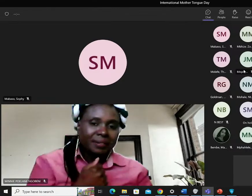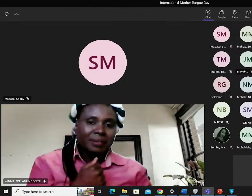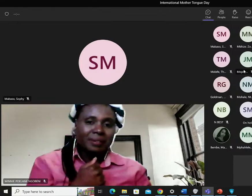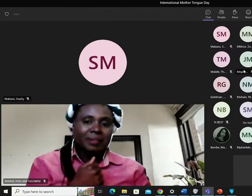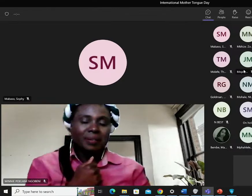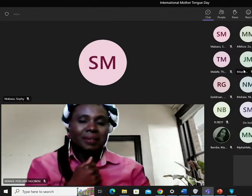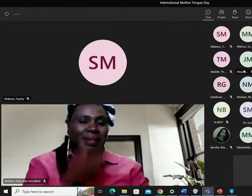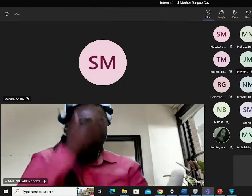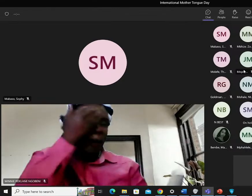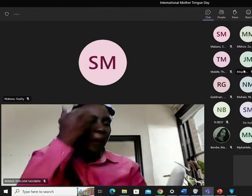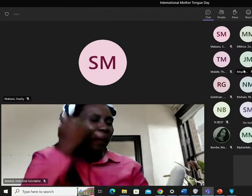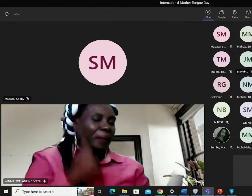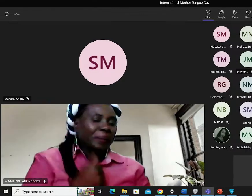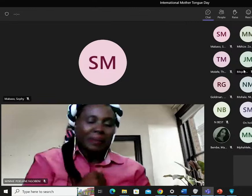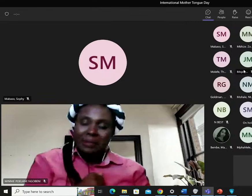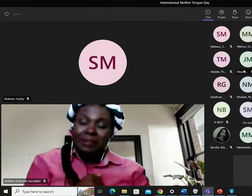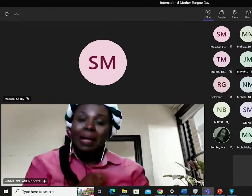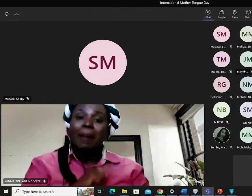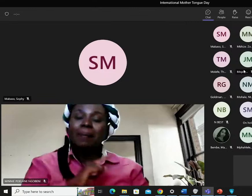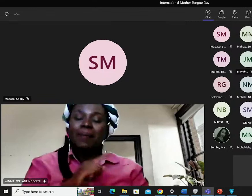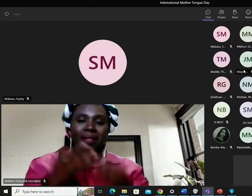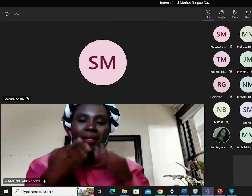ba lebetše. Mara re a leboga.